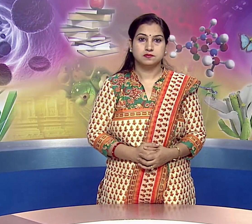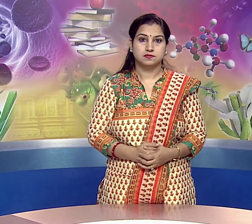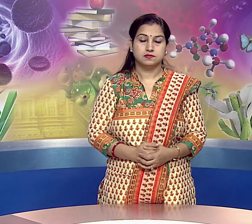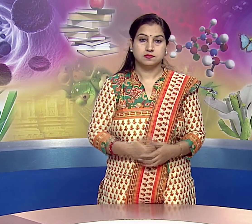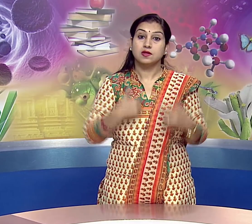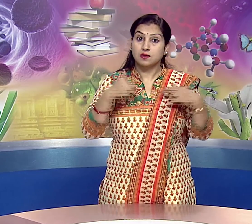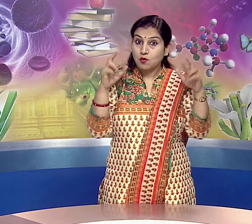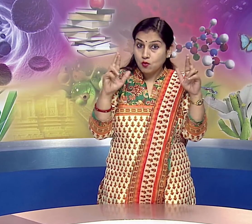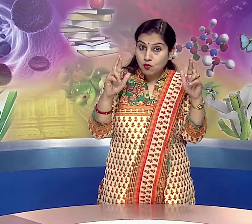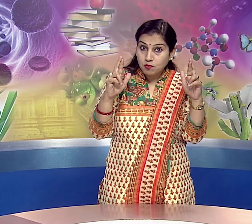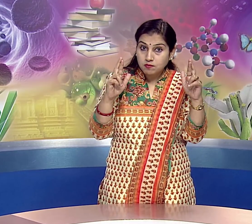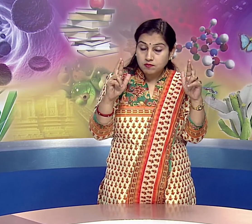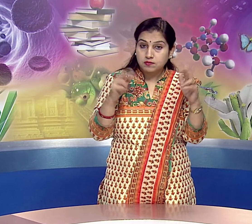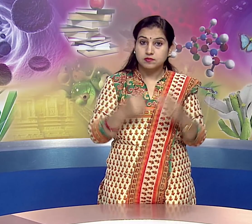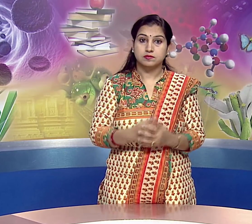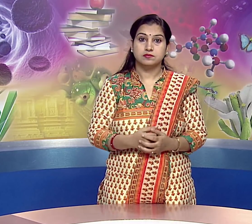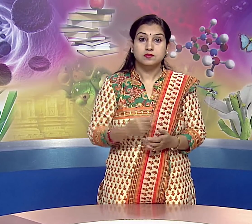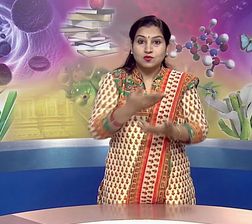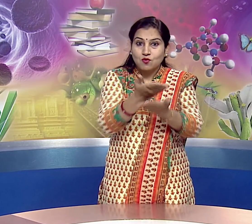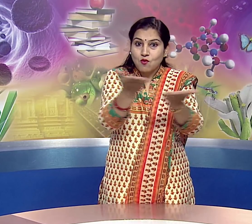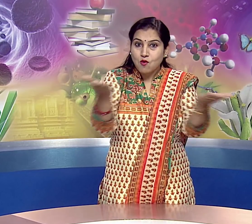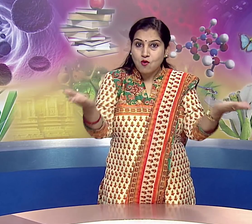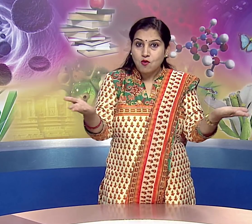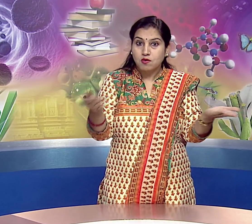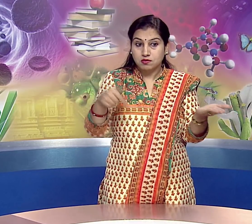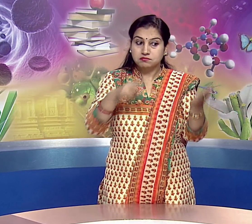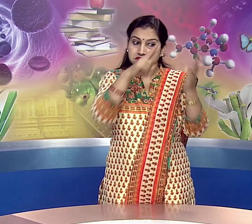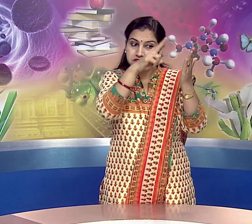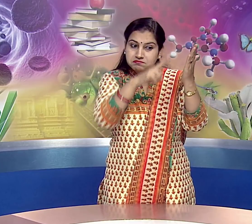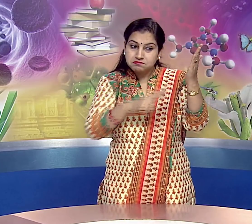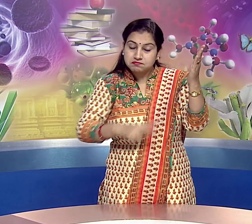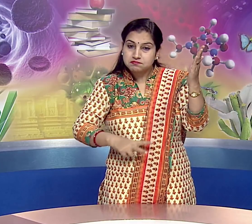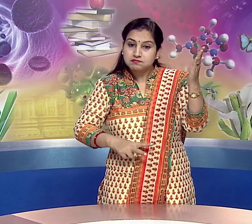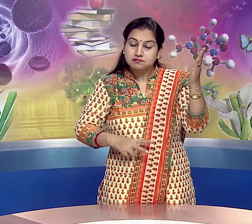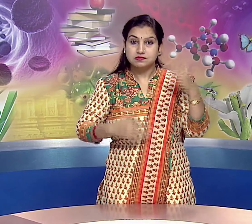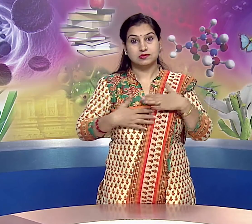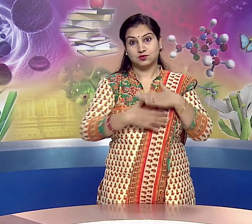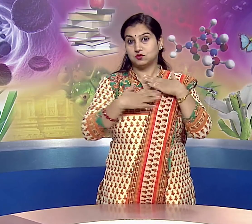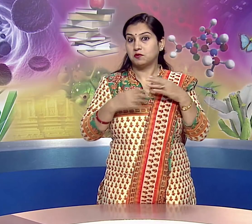I hope you all have enjoyed this story.